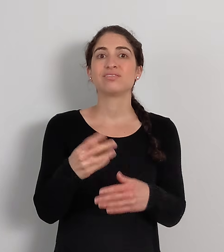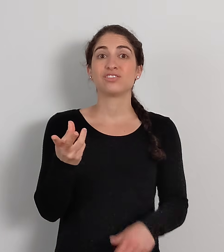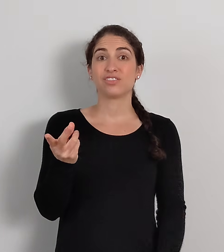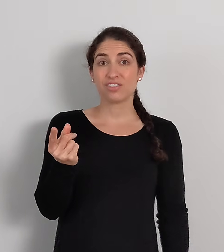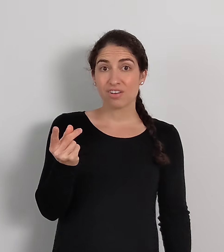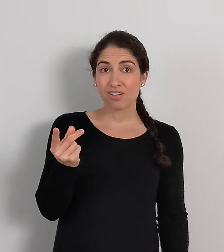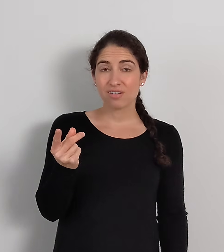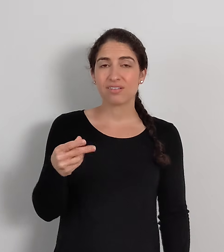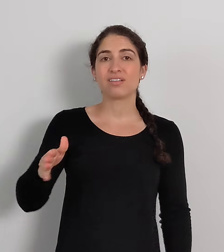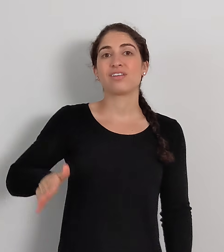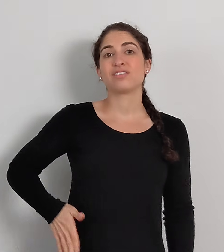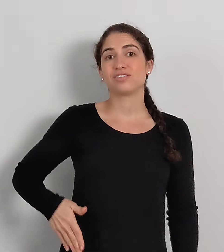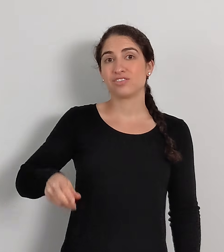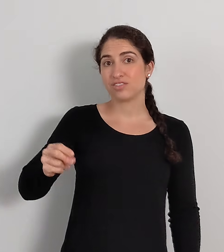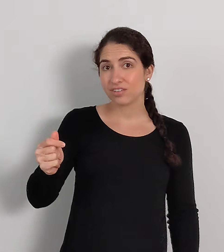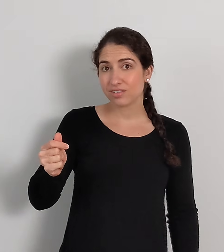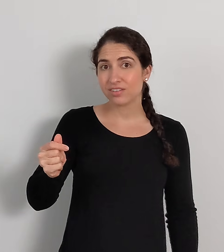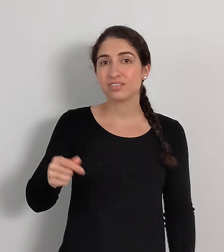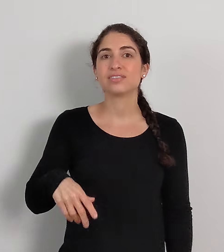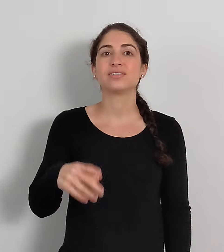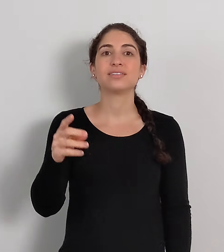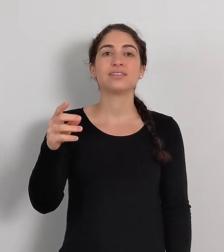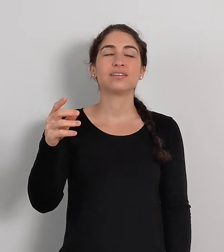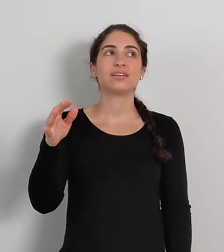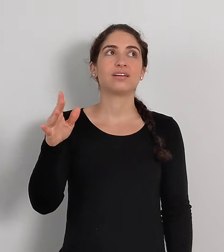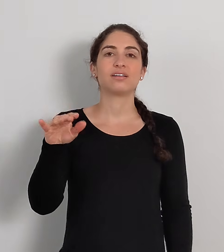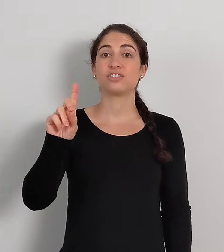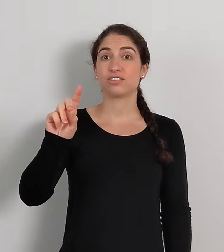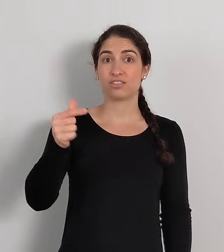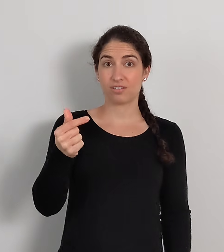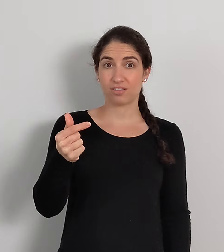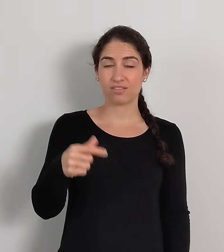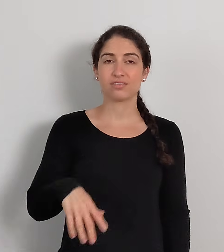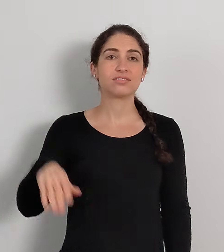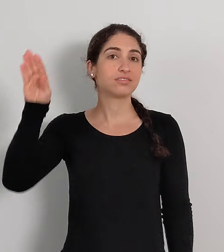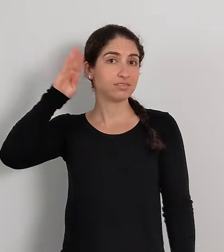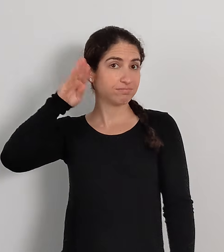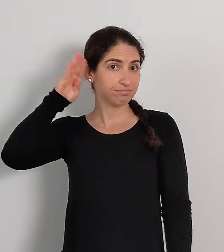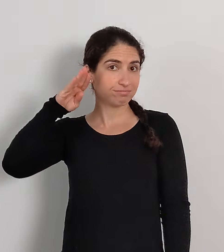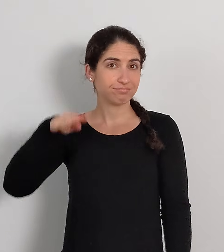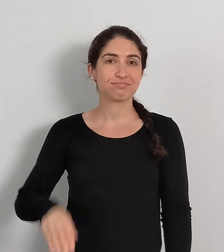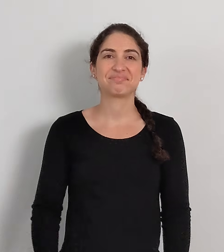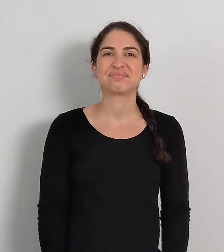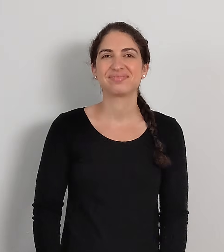Again, dog, dog, dog, dog.